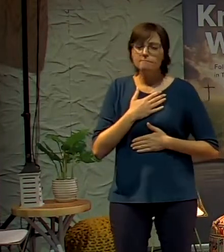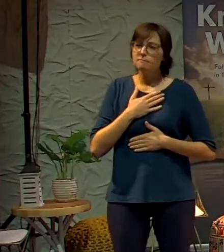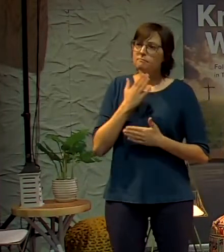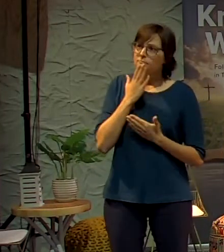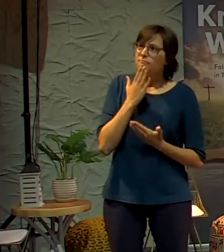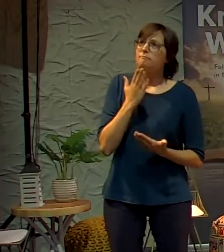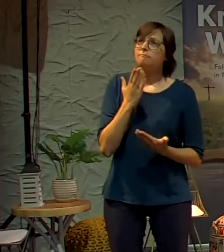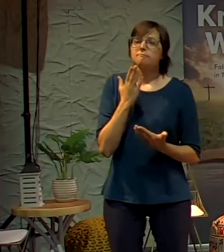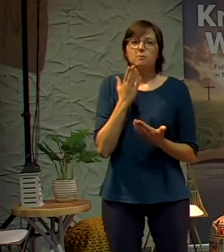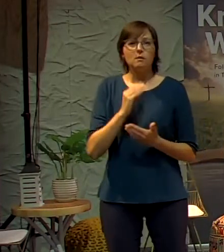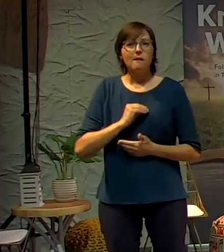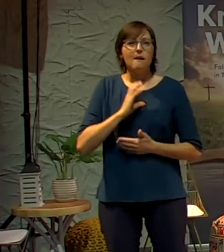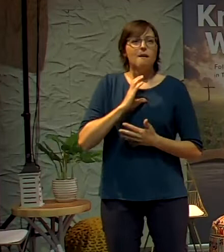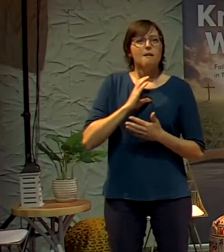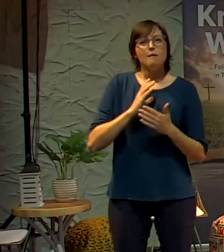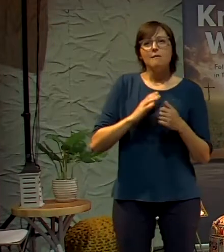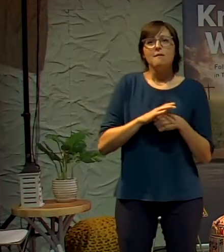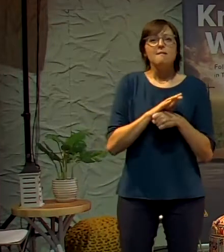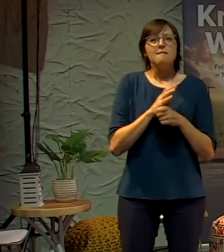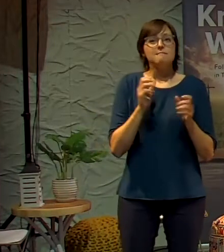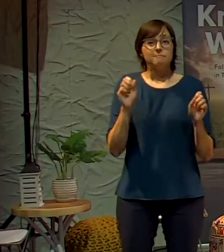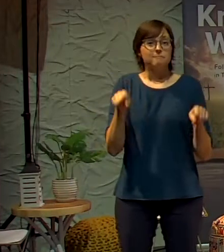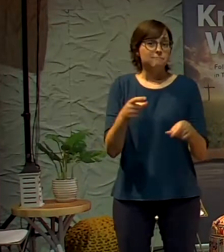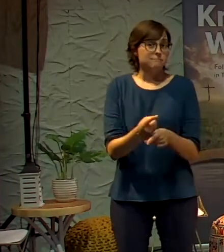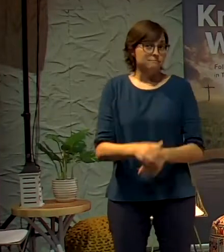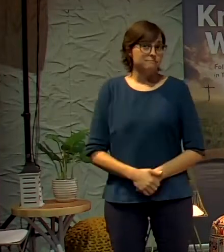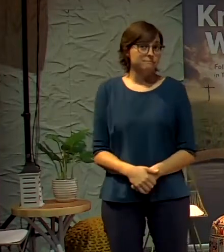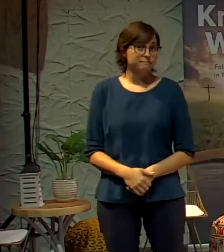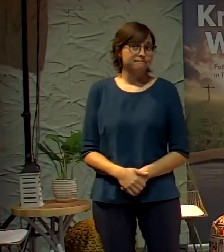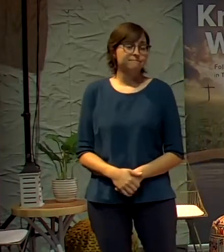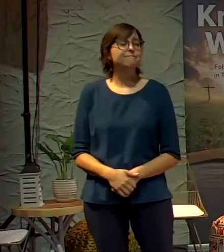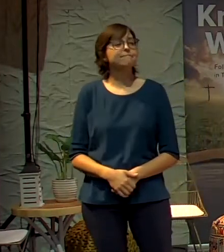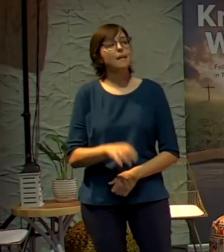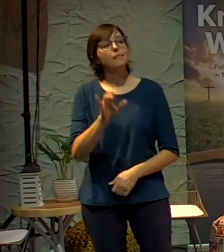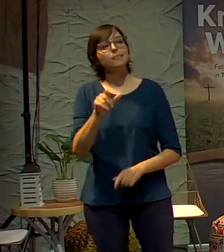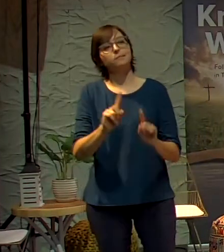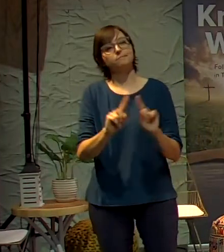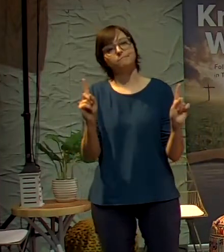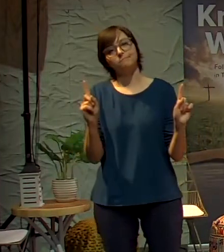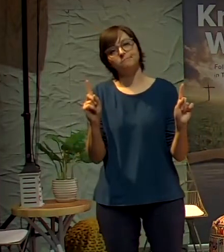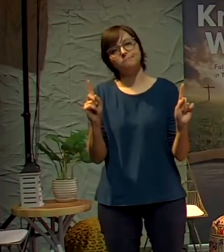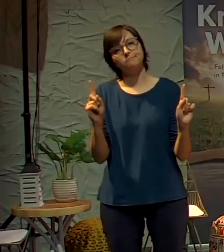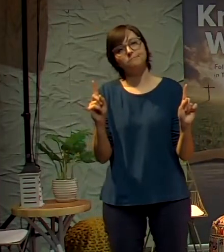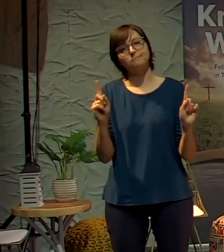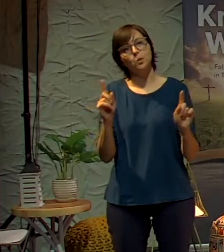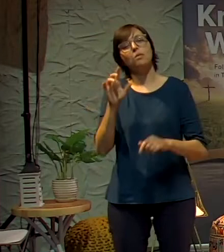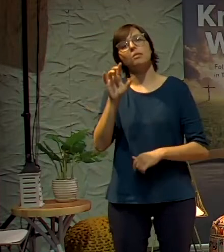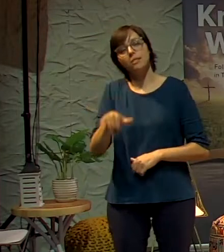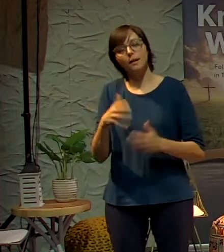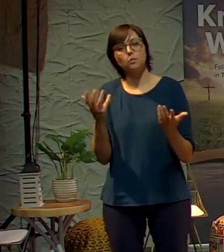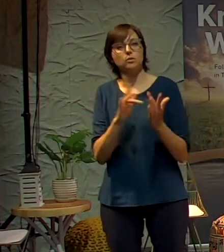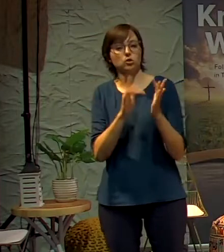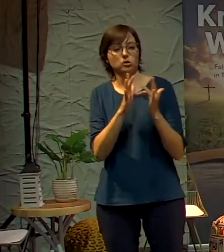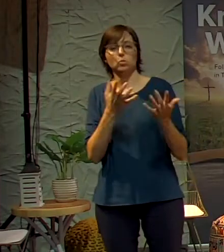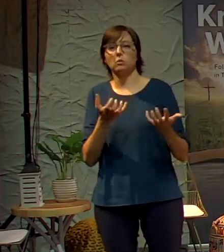wholeheartedness, right? That's the difference, and that's what he wants from us.